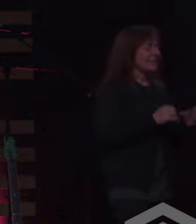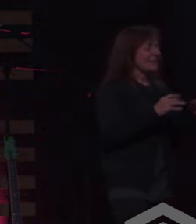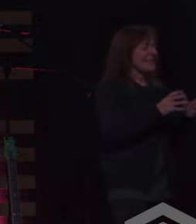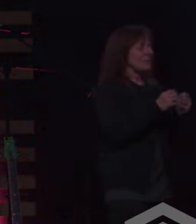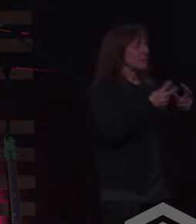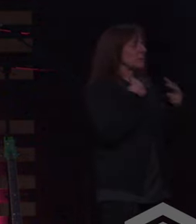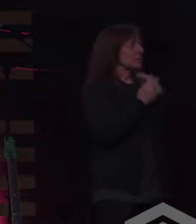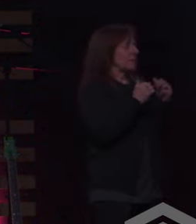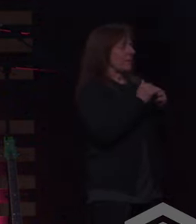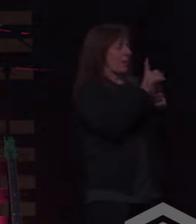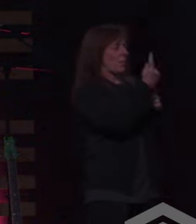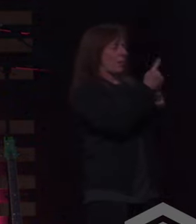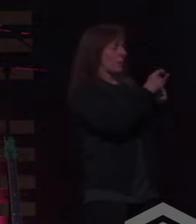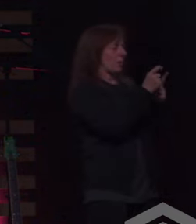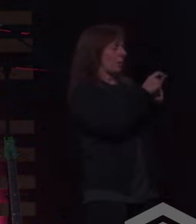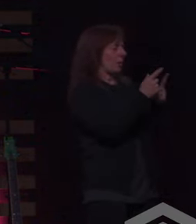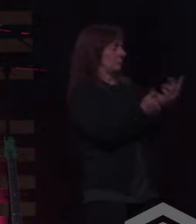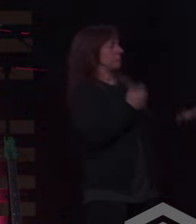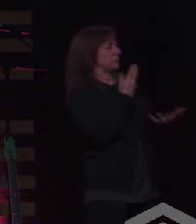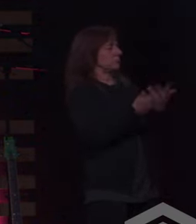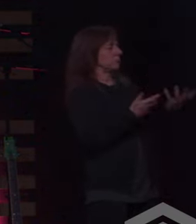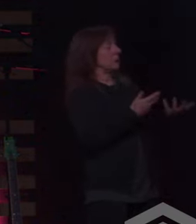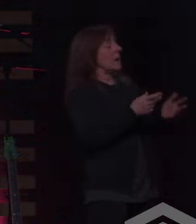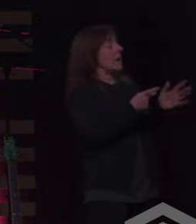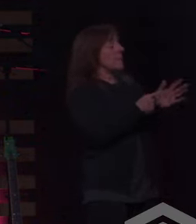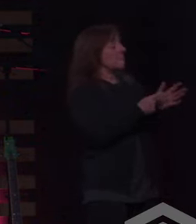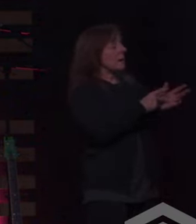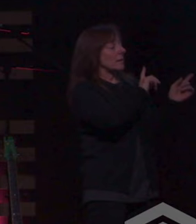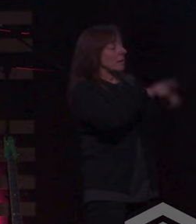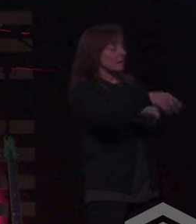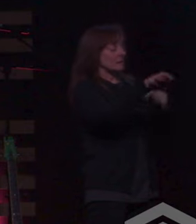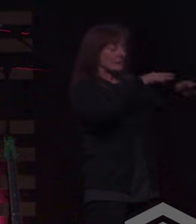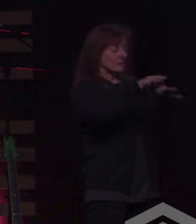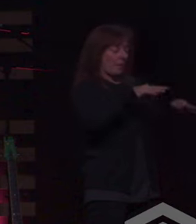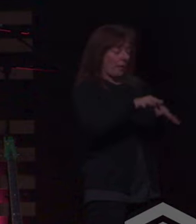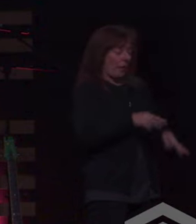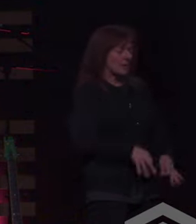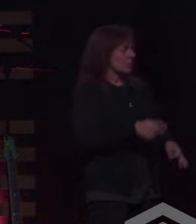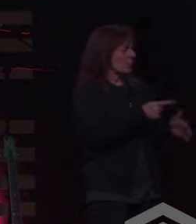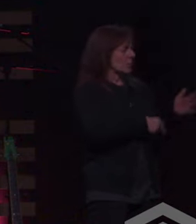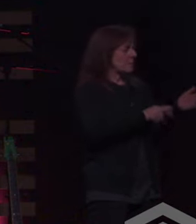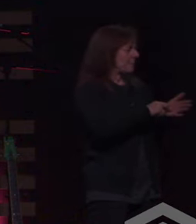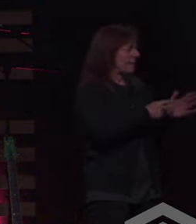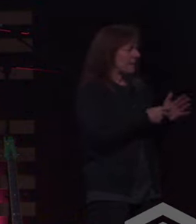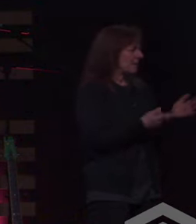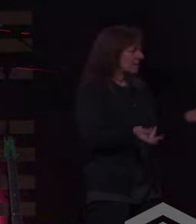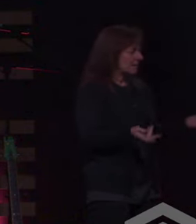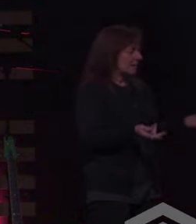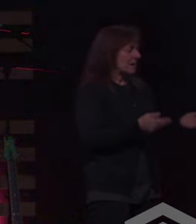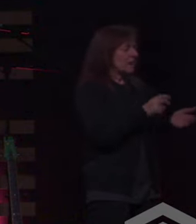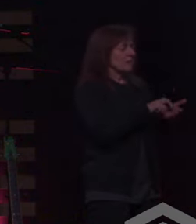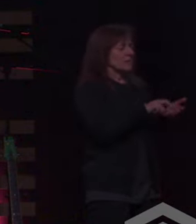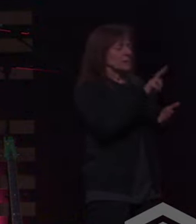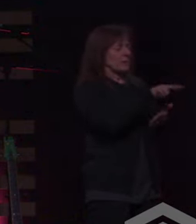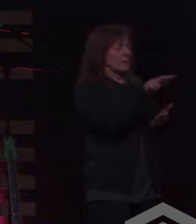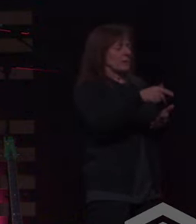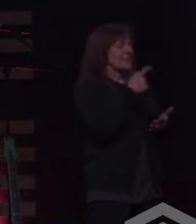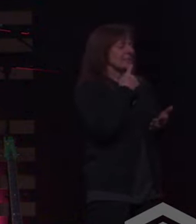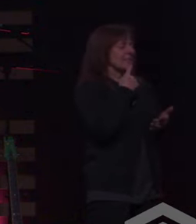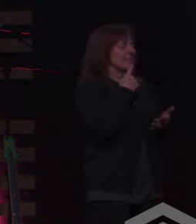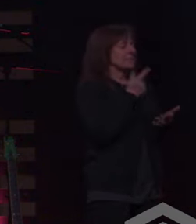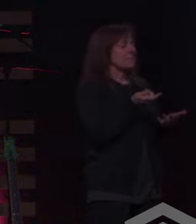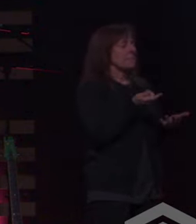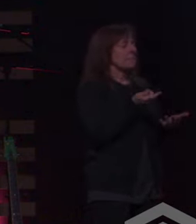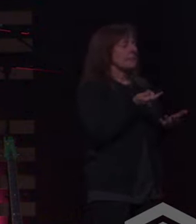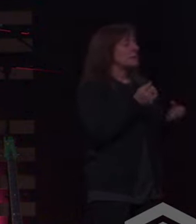we get caught up on this little section here. When Paul comes in and he reiterates what this is actually all about. Verse 33, this is how he ends this